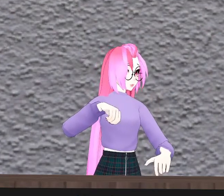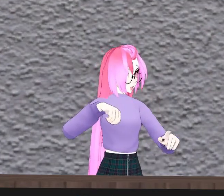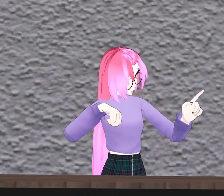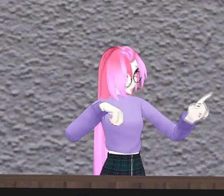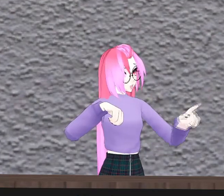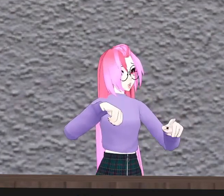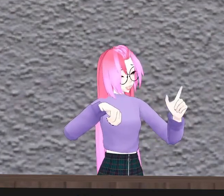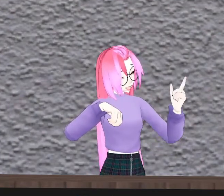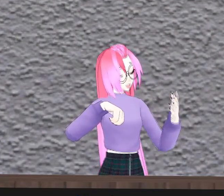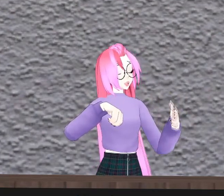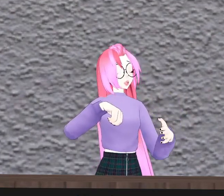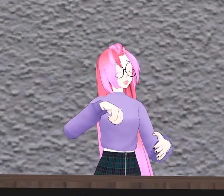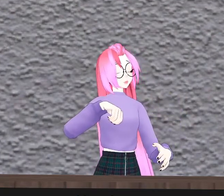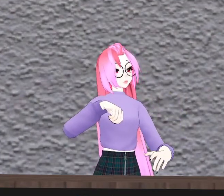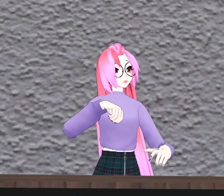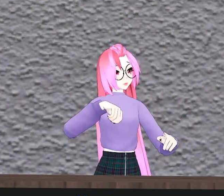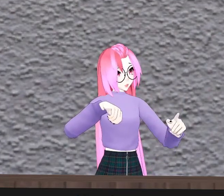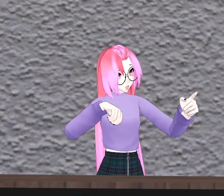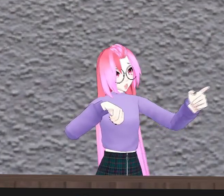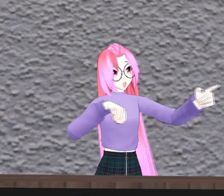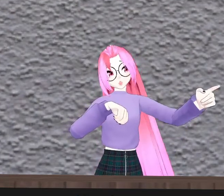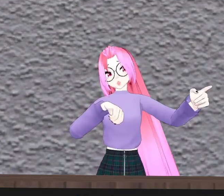Good guess, Steffi. Good guess. Yep.